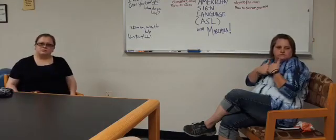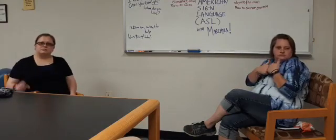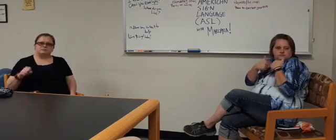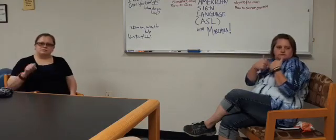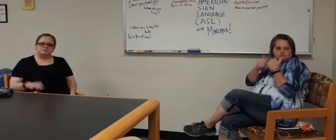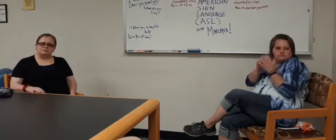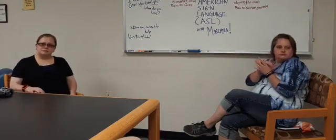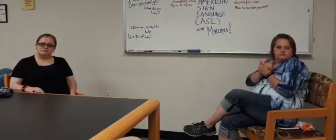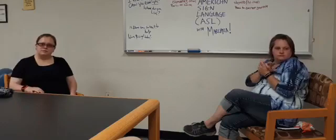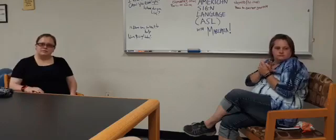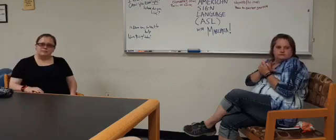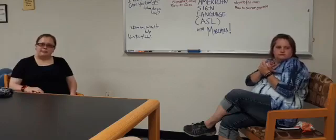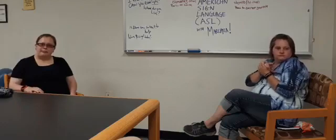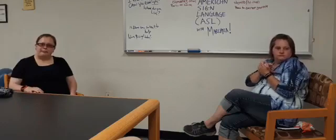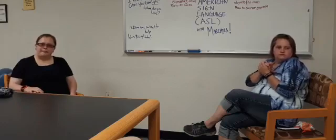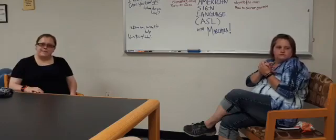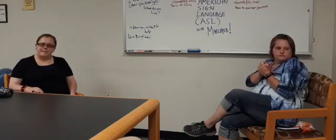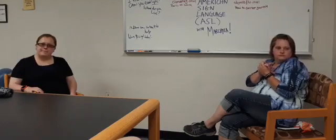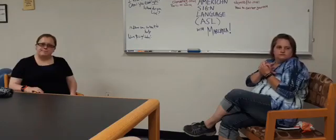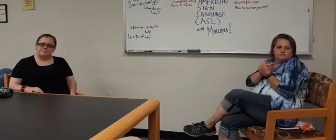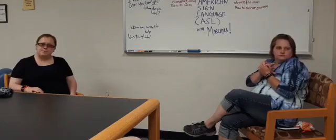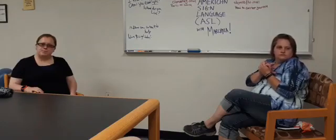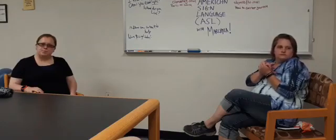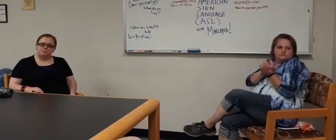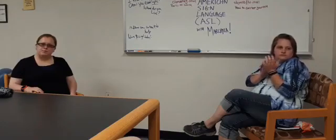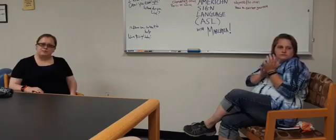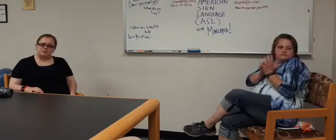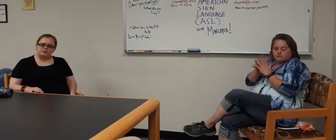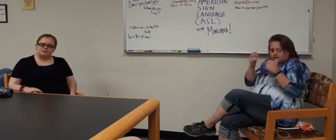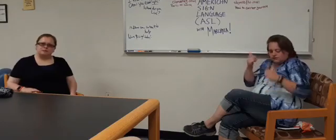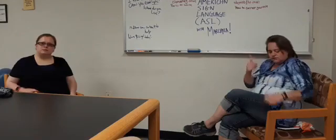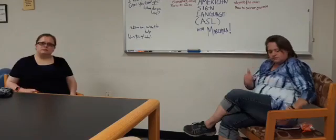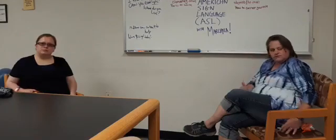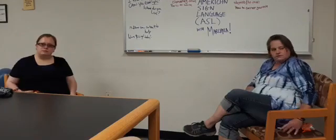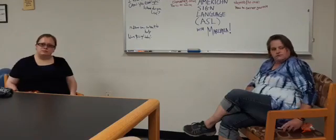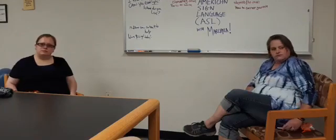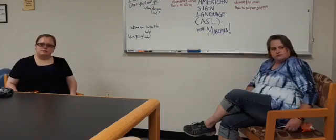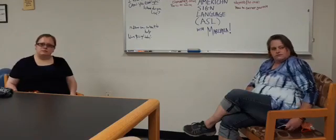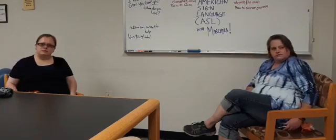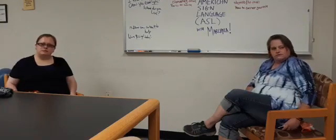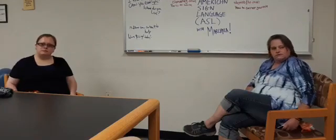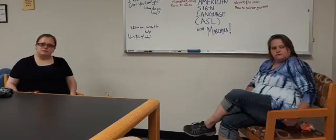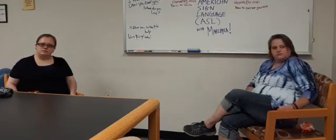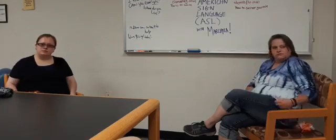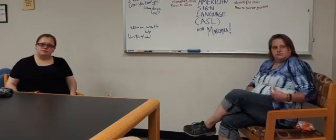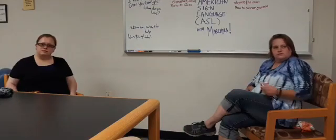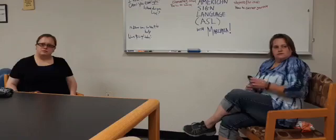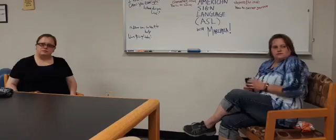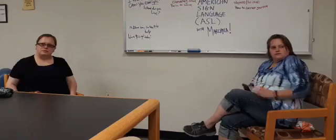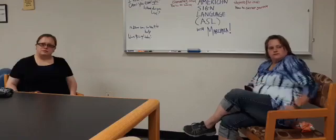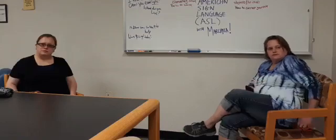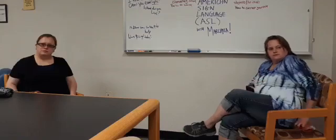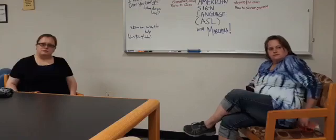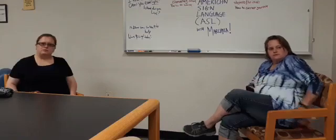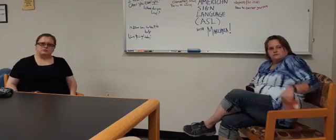I just think it's at least even just for us able to do this. Okay. Because again, you know, for those of you who are watching, thank you so much for being with us the